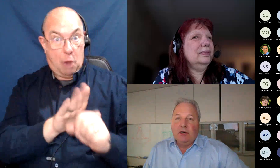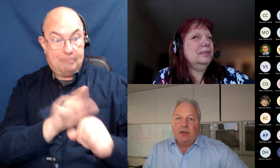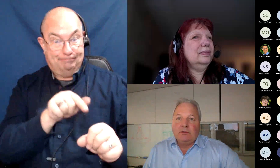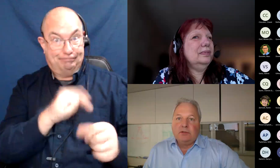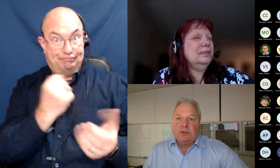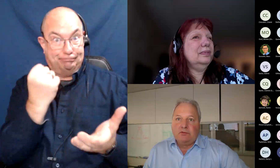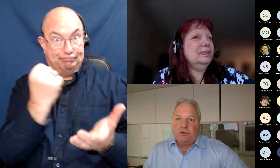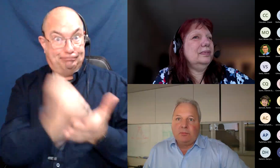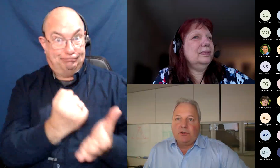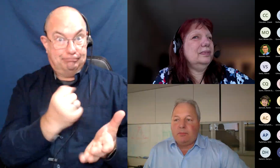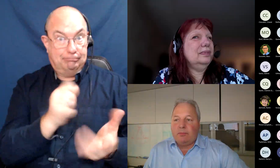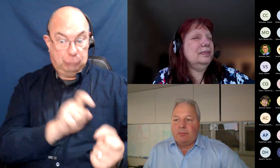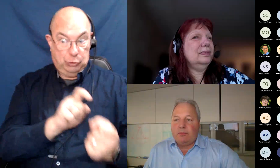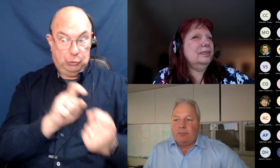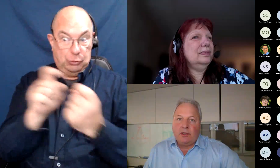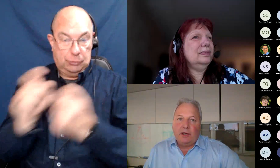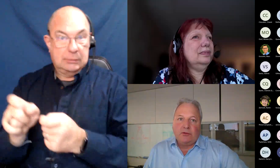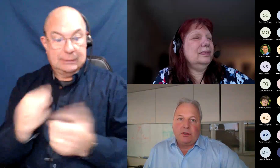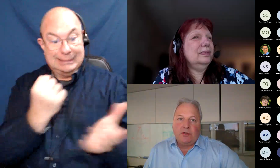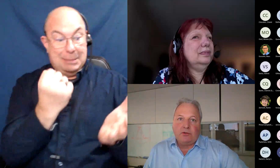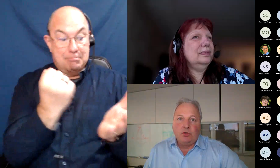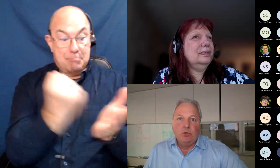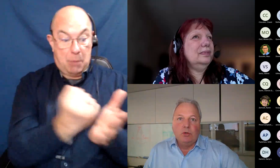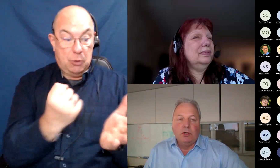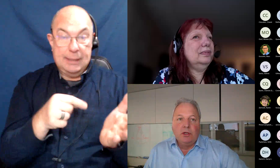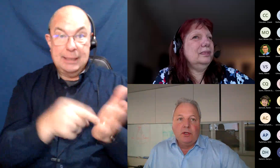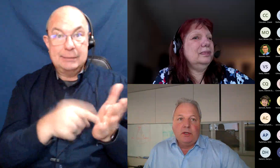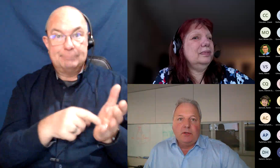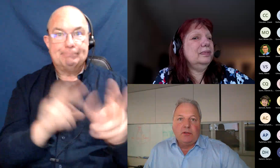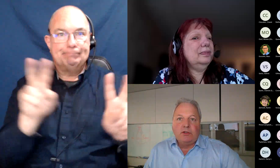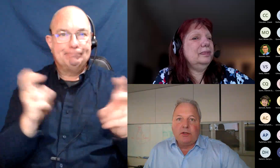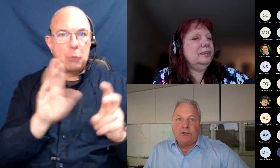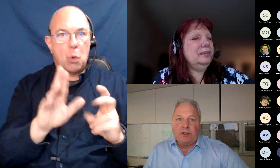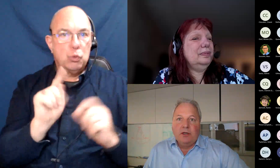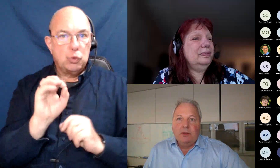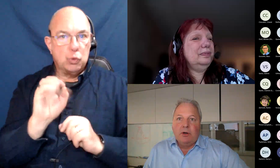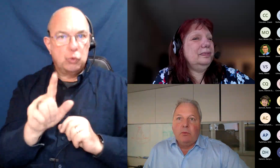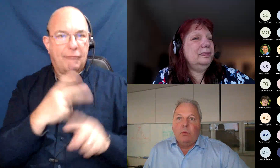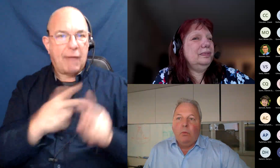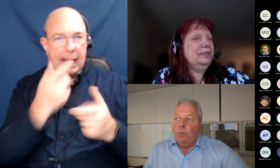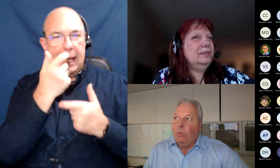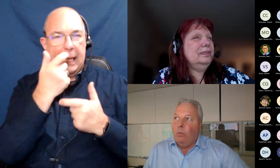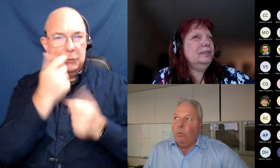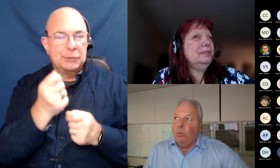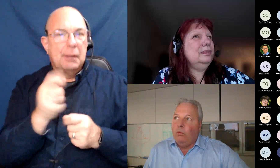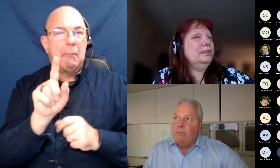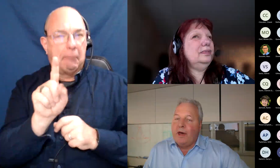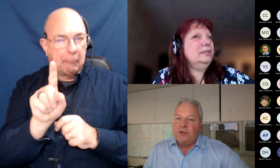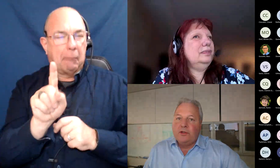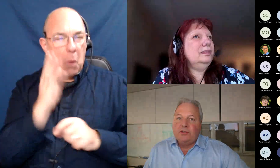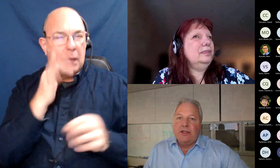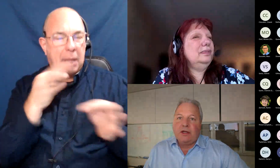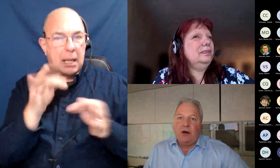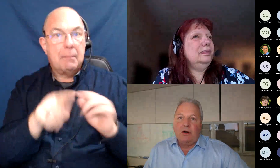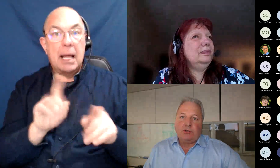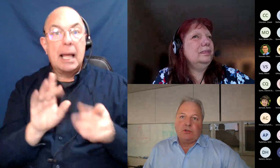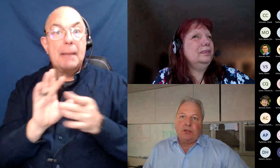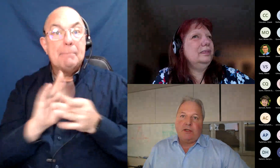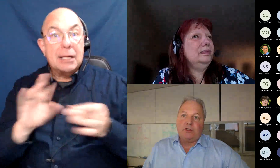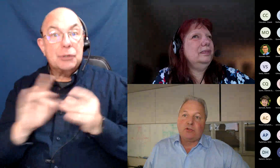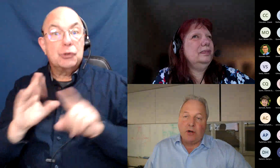be delivered. Because the Passport as a tool is interesting, but the message and